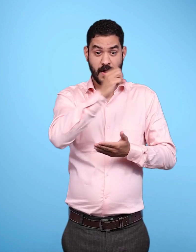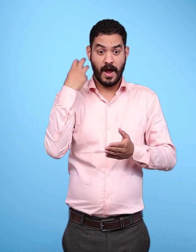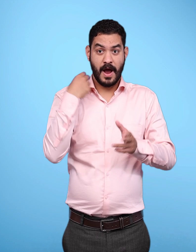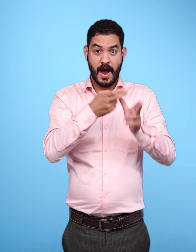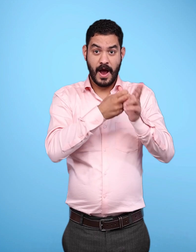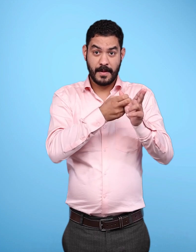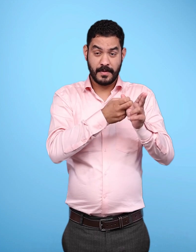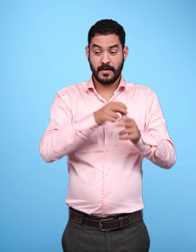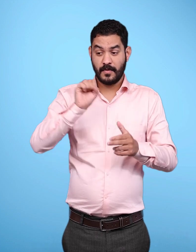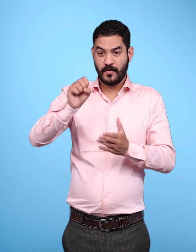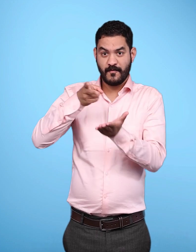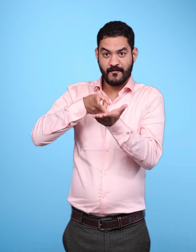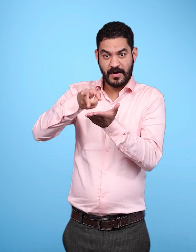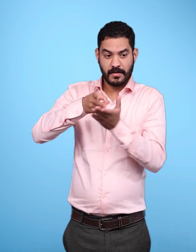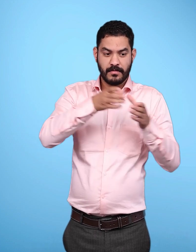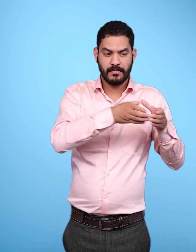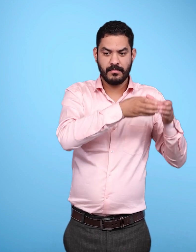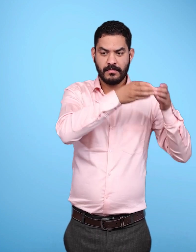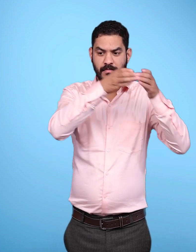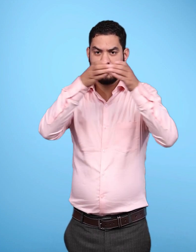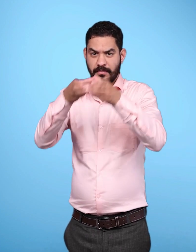Harshvardhan's army will visit your village next week.